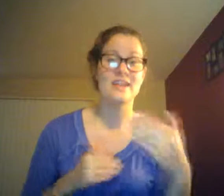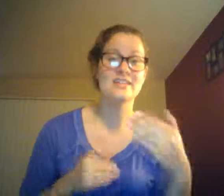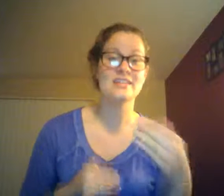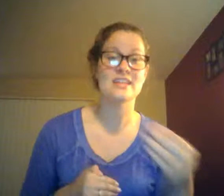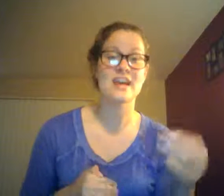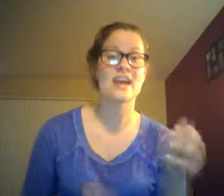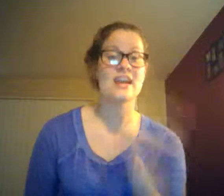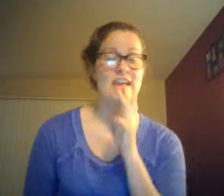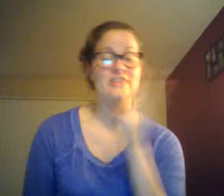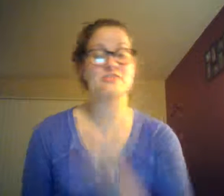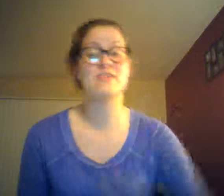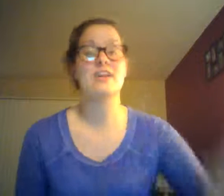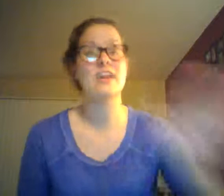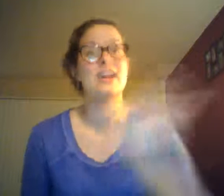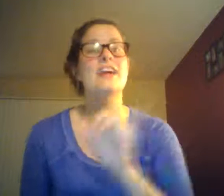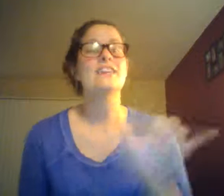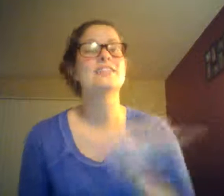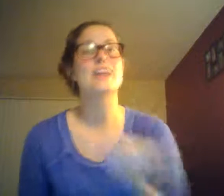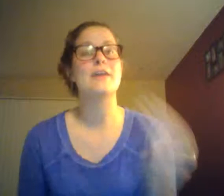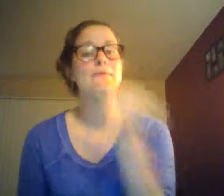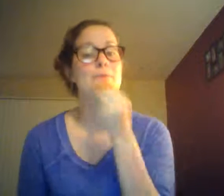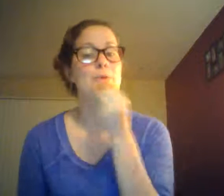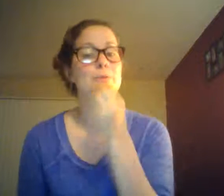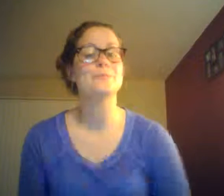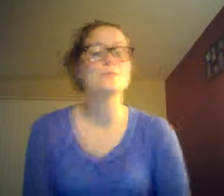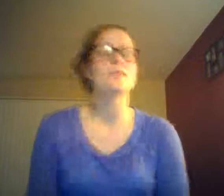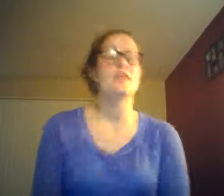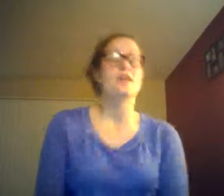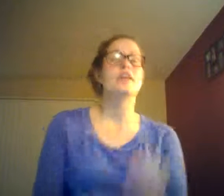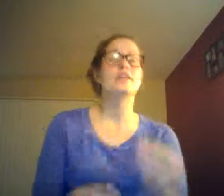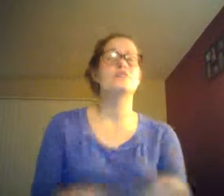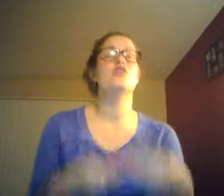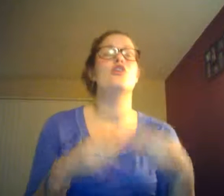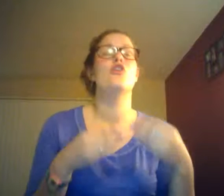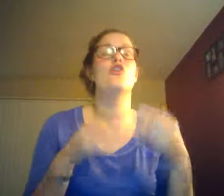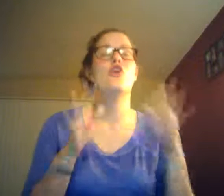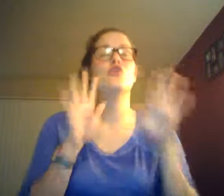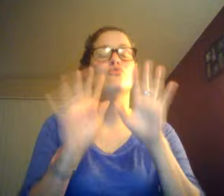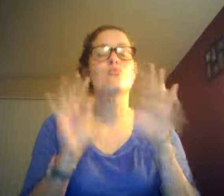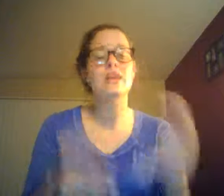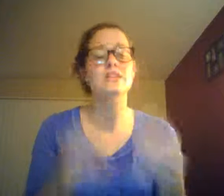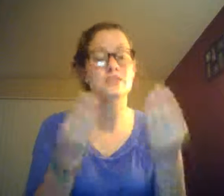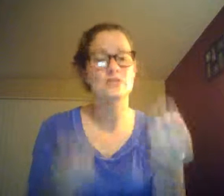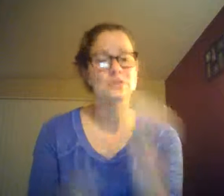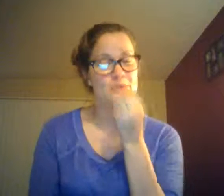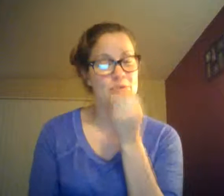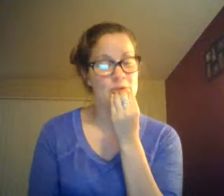Next, an estuary is like food. It's a great source for